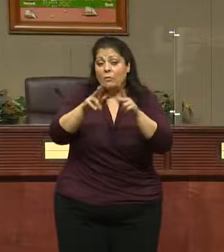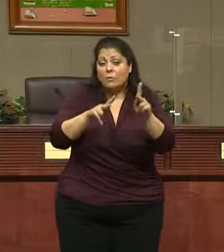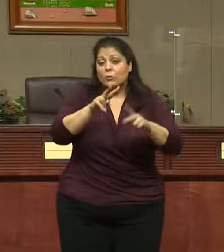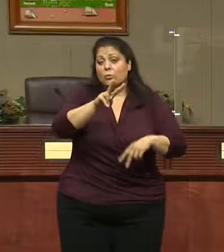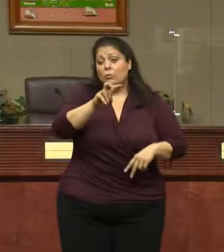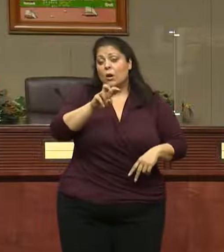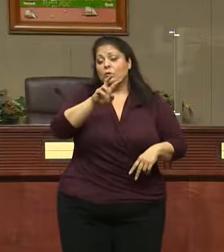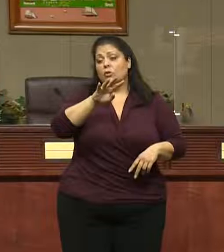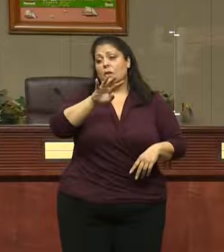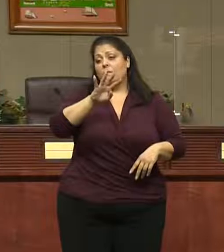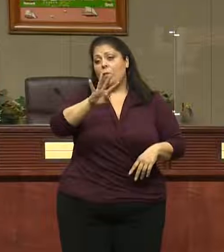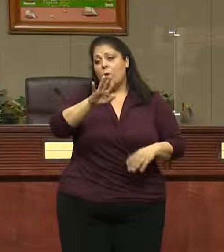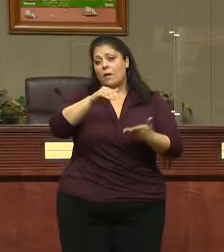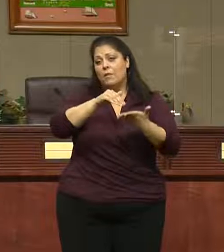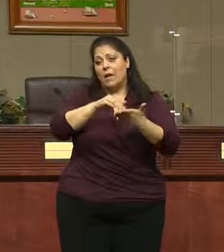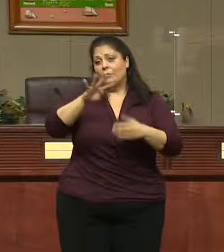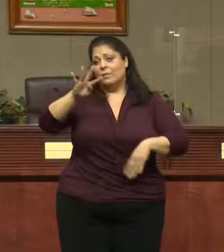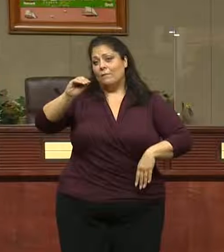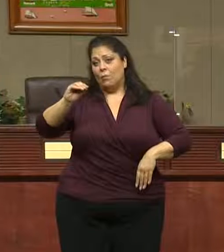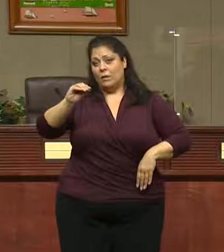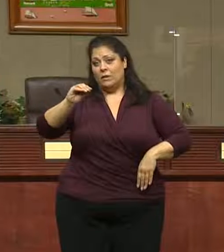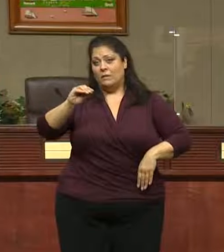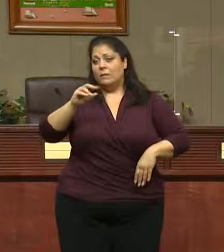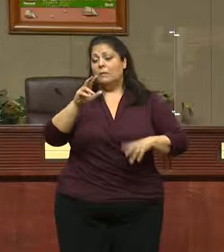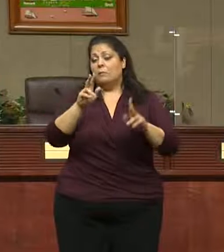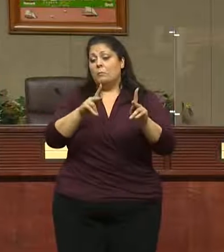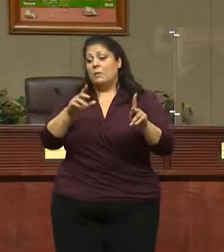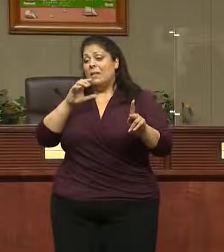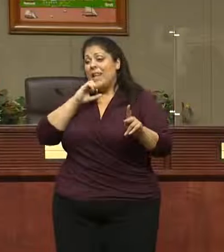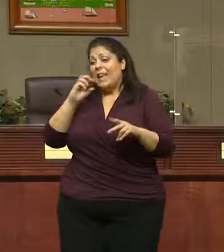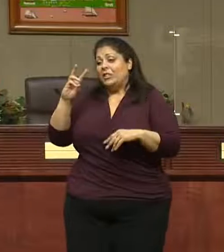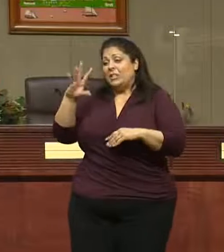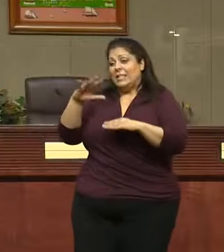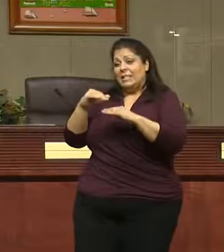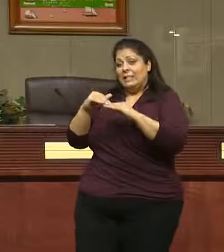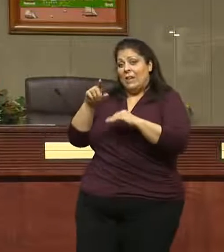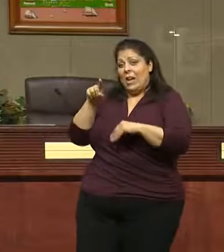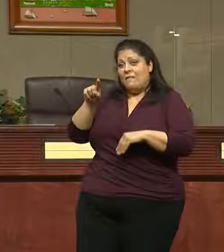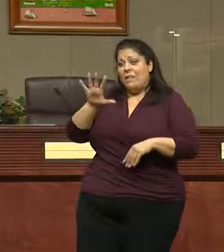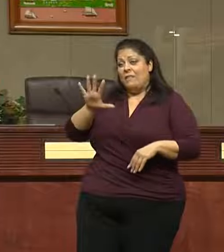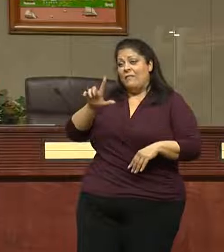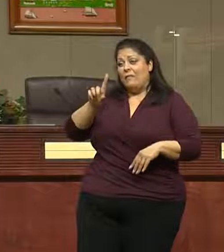204,040, and for over 65 county residents,